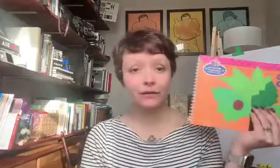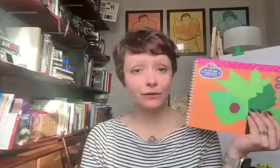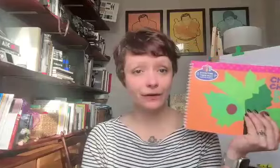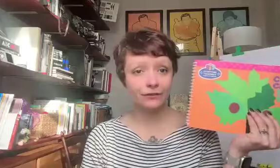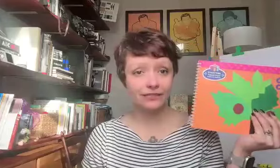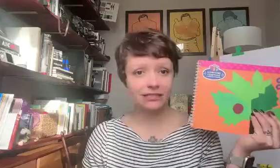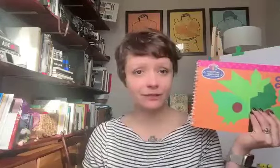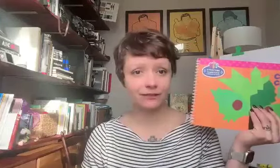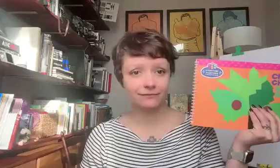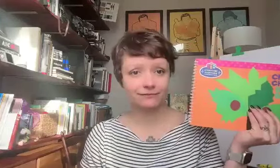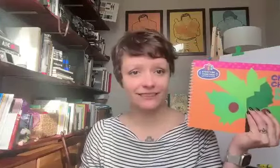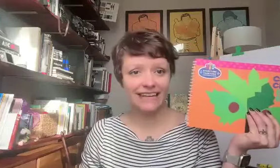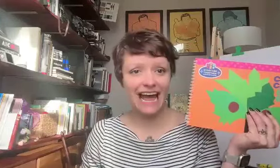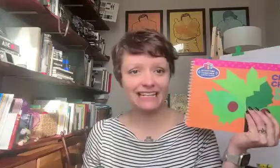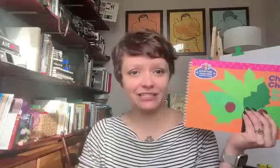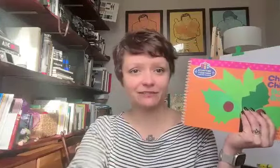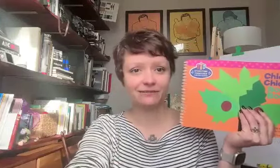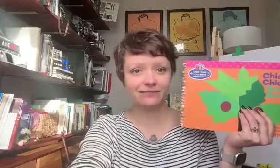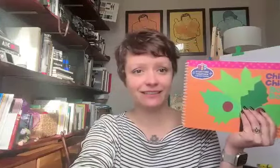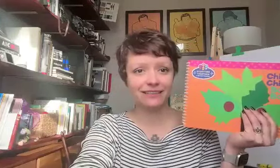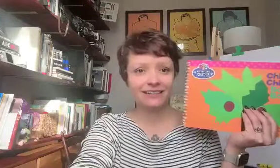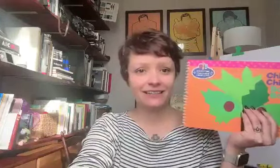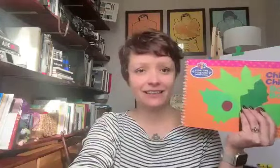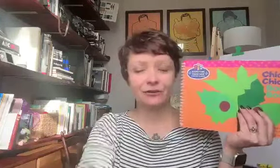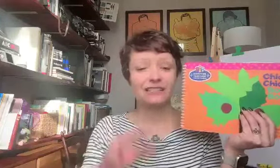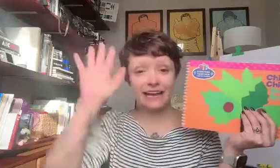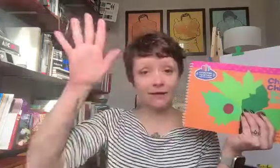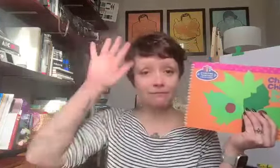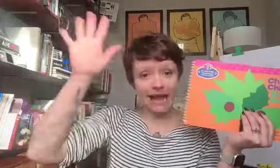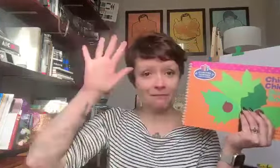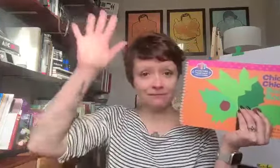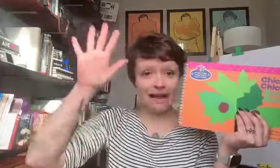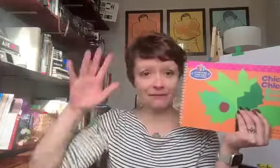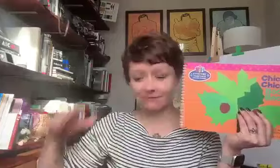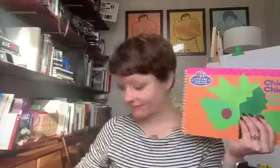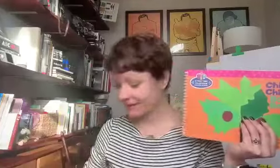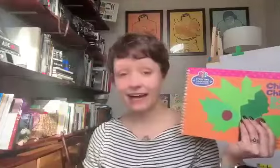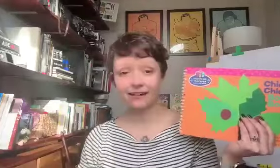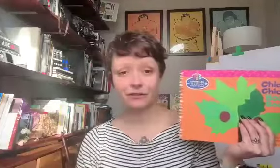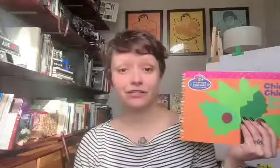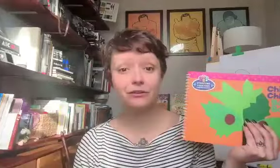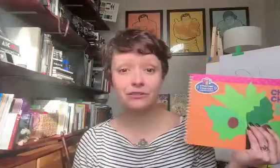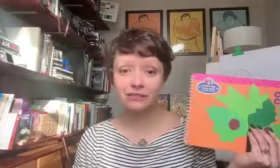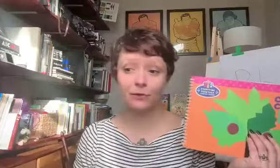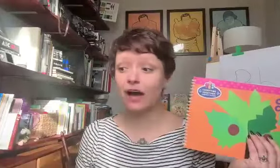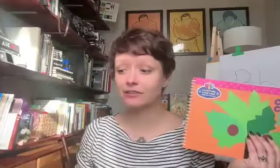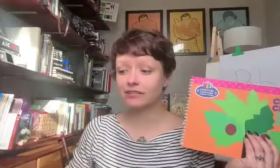Who here uses this book? Yeah, you do. Chris is like, bam, bam. Yeah, Chris, so you use this book. We all use this